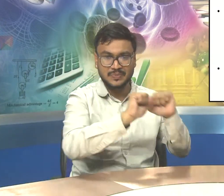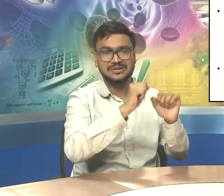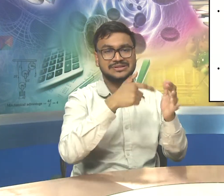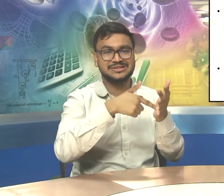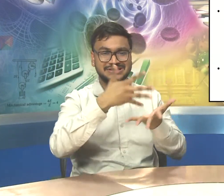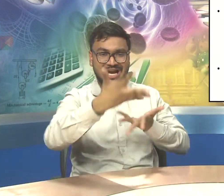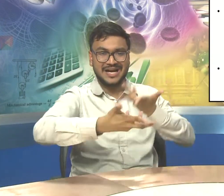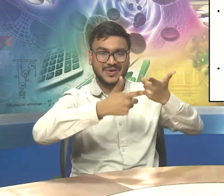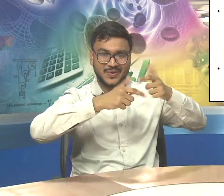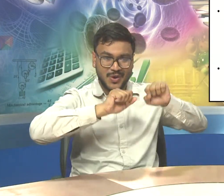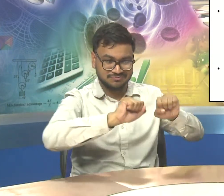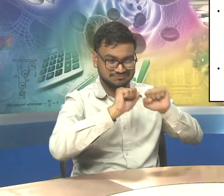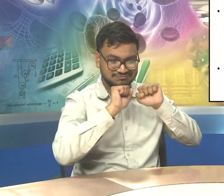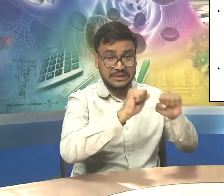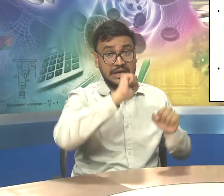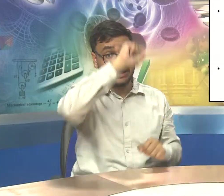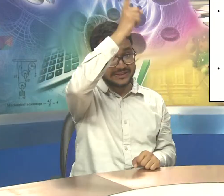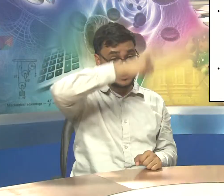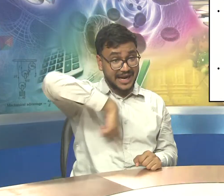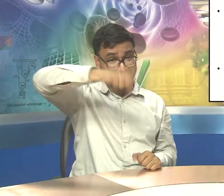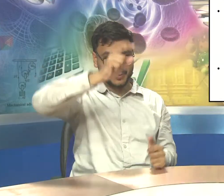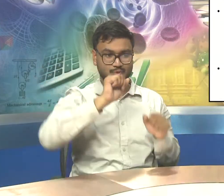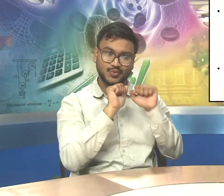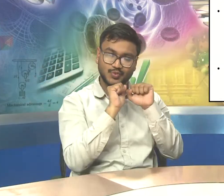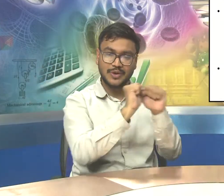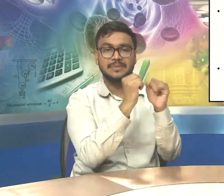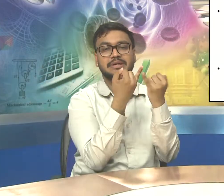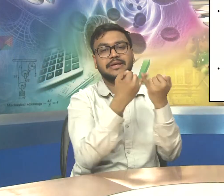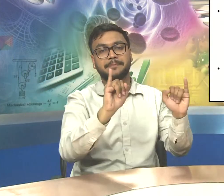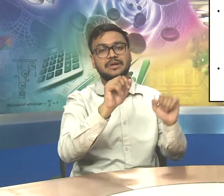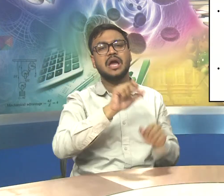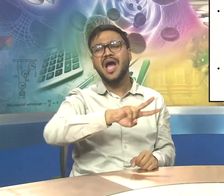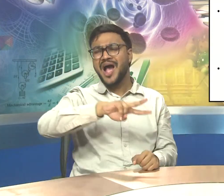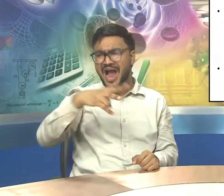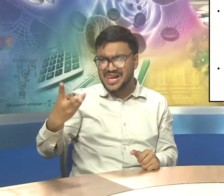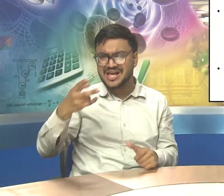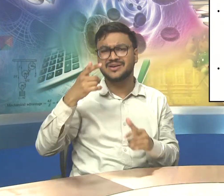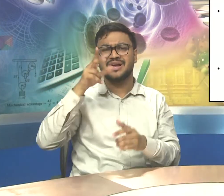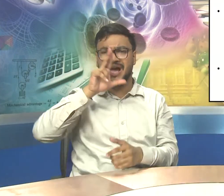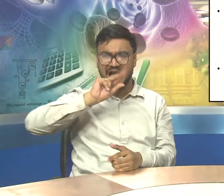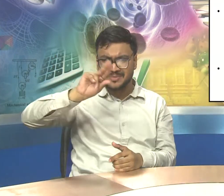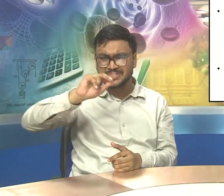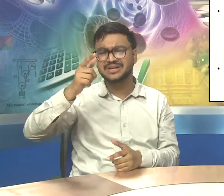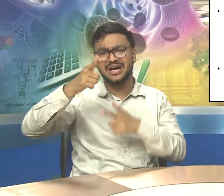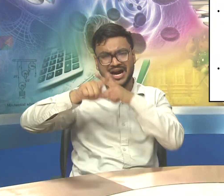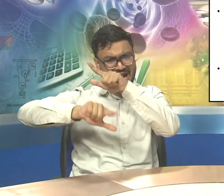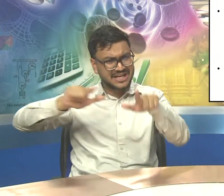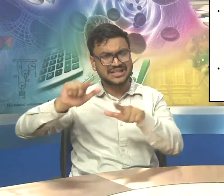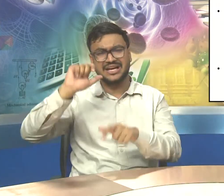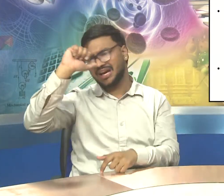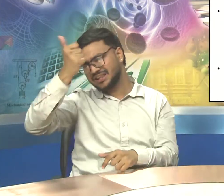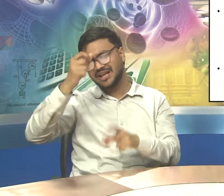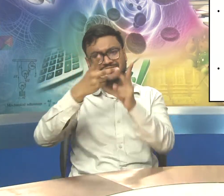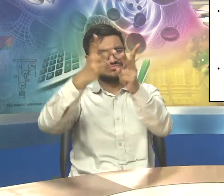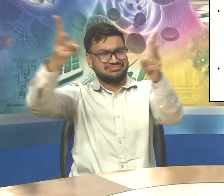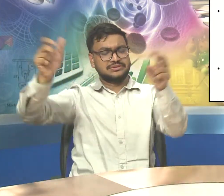ISL has its own identity that is independent from any